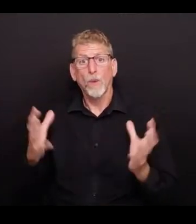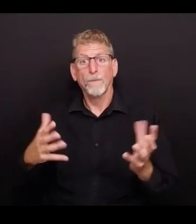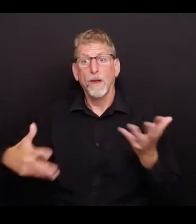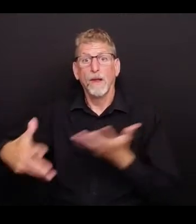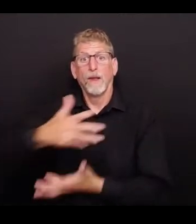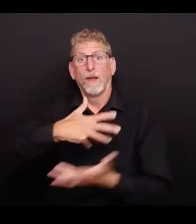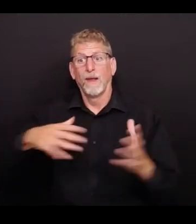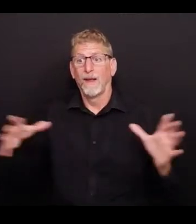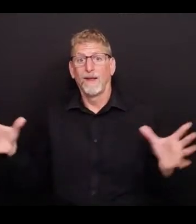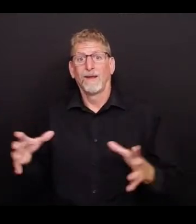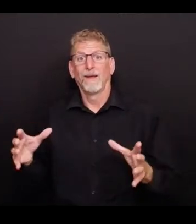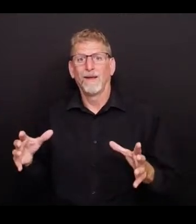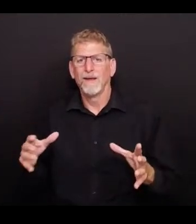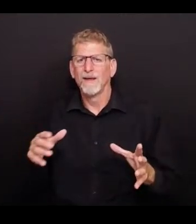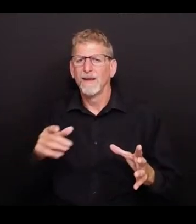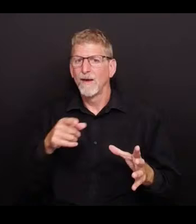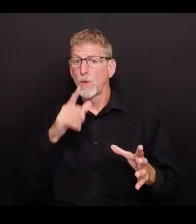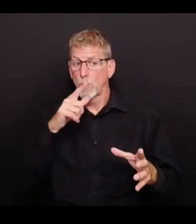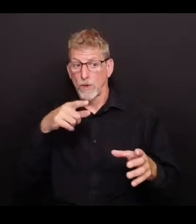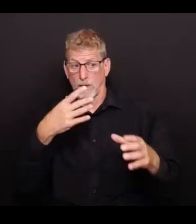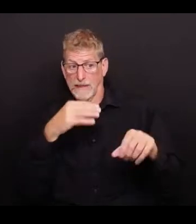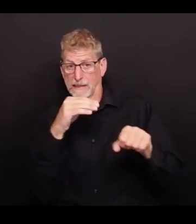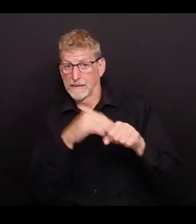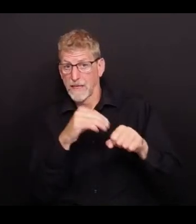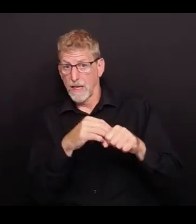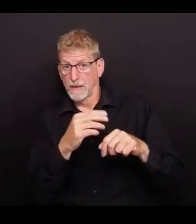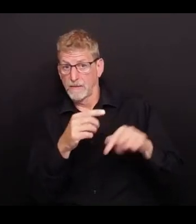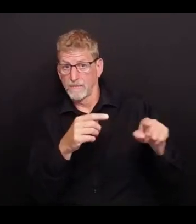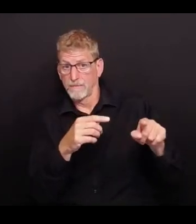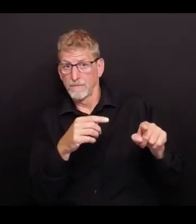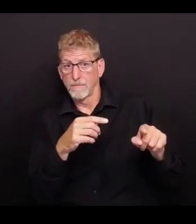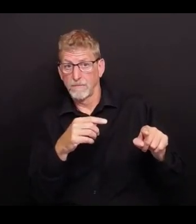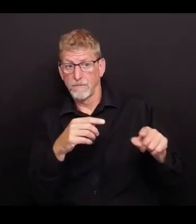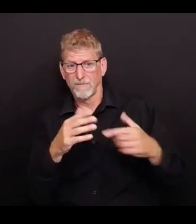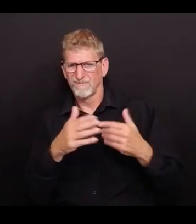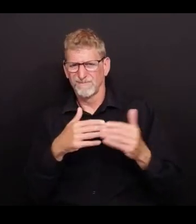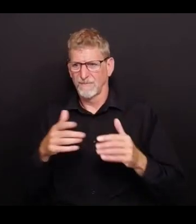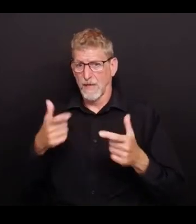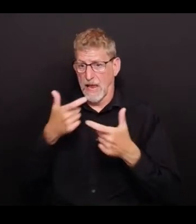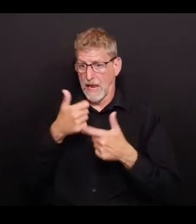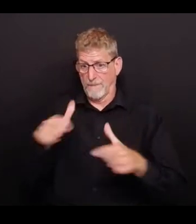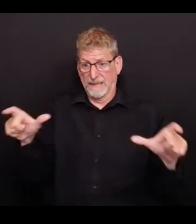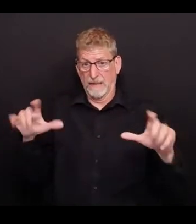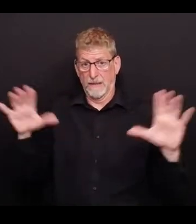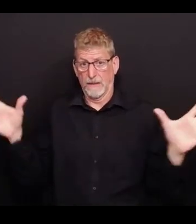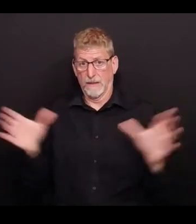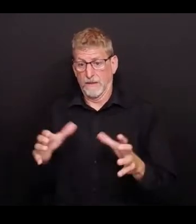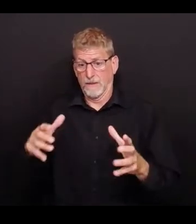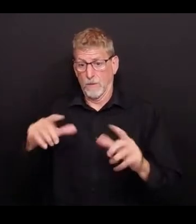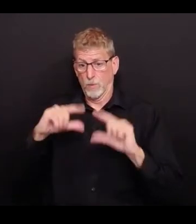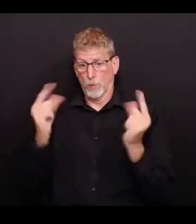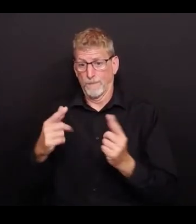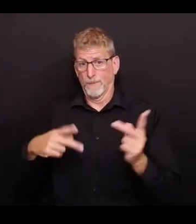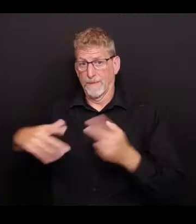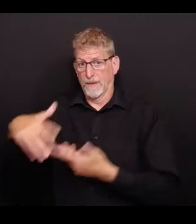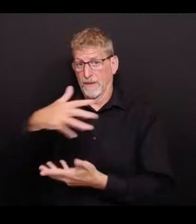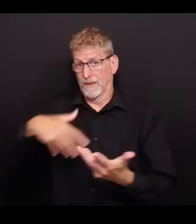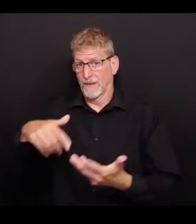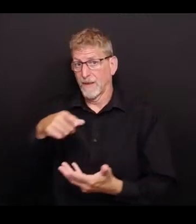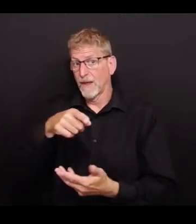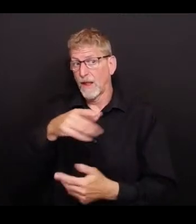a large group of people, in particular indoors, but anytime you're getting together with a large group of people,